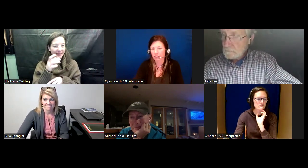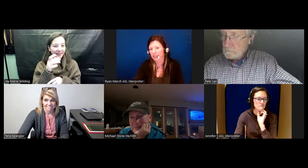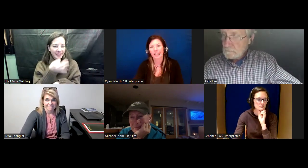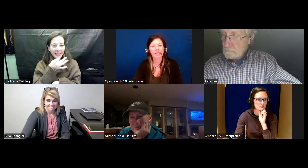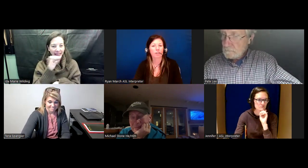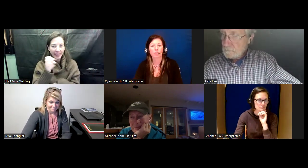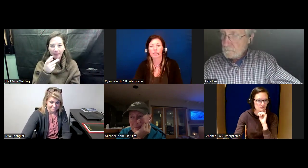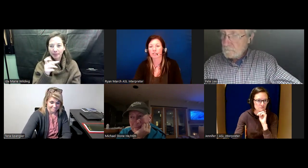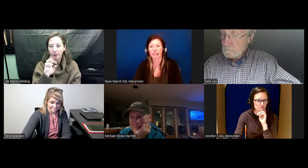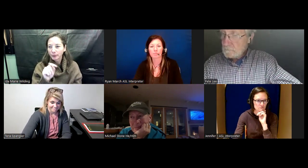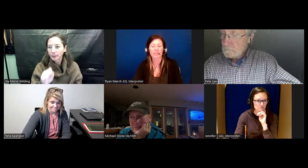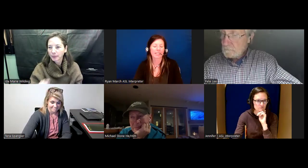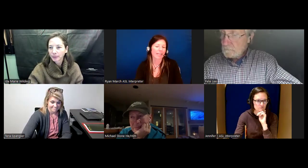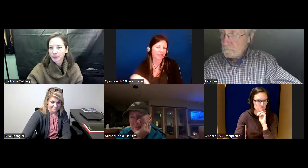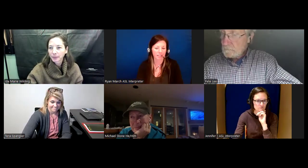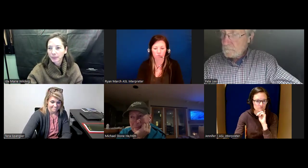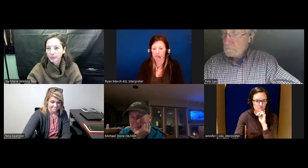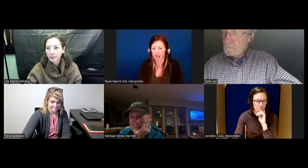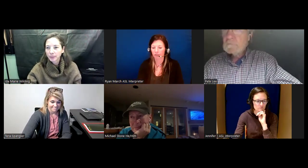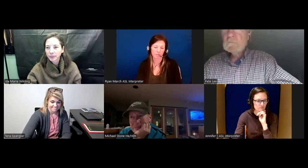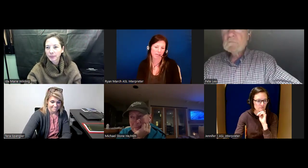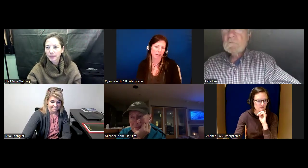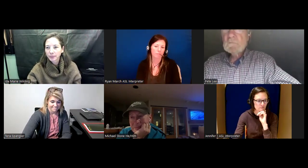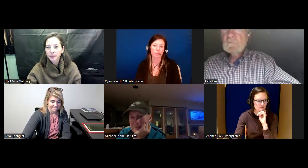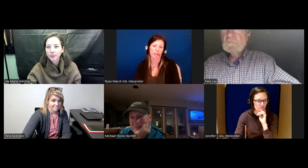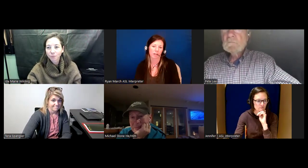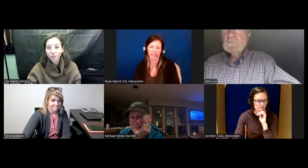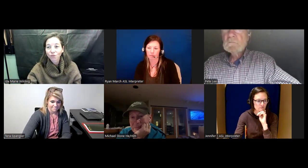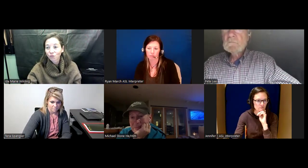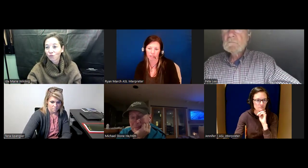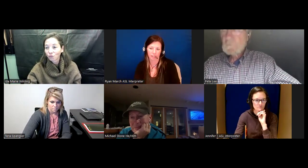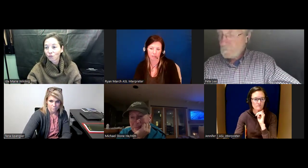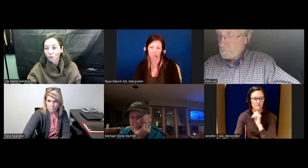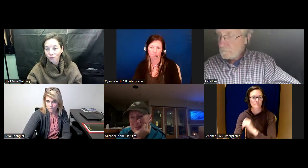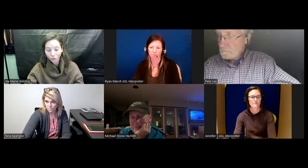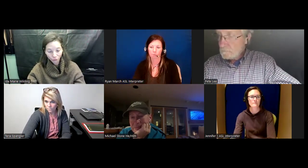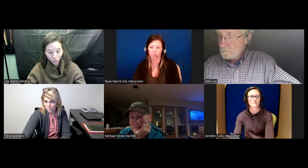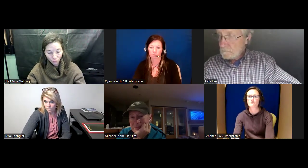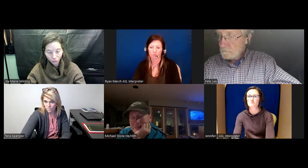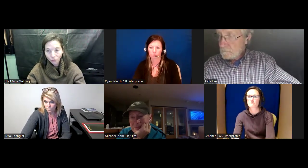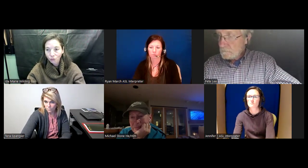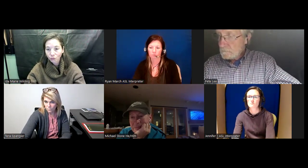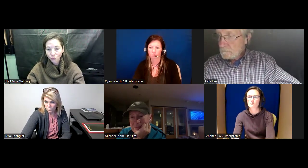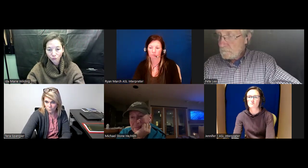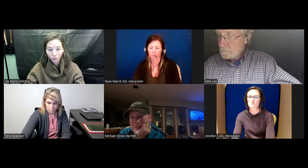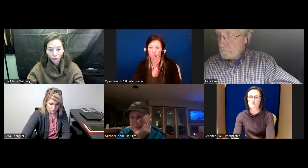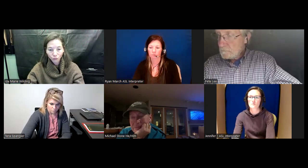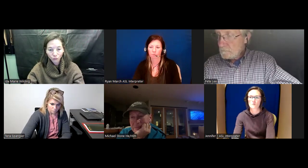served in their home districts, because again, this is where it should be a hub and we are the experts here.